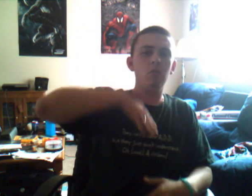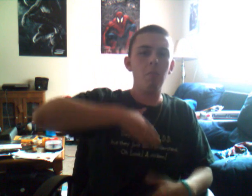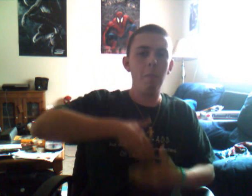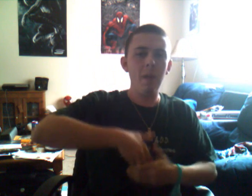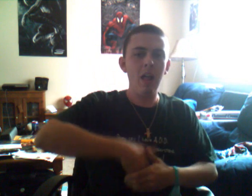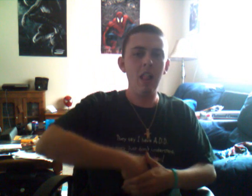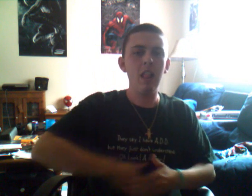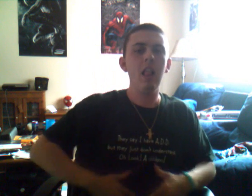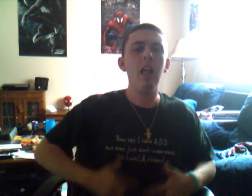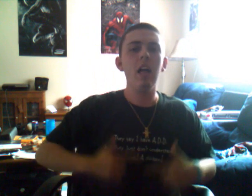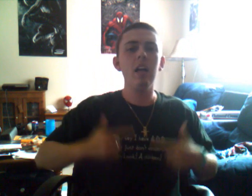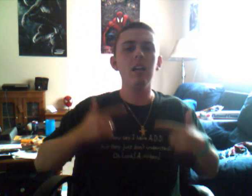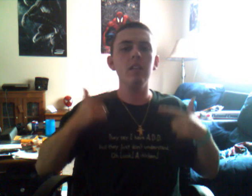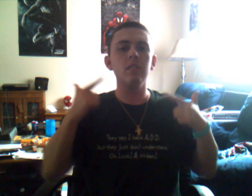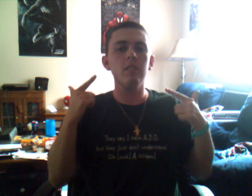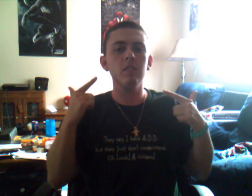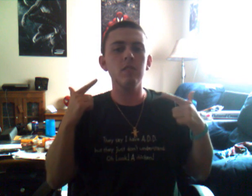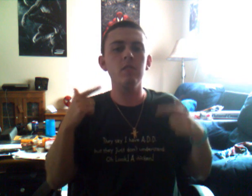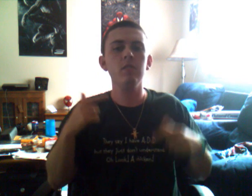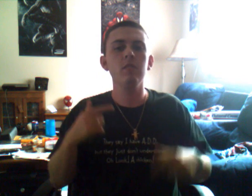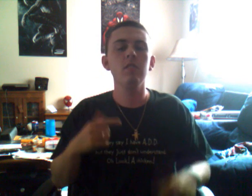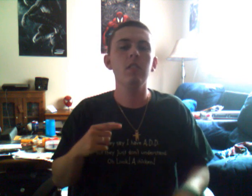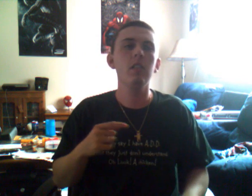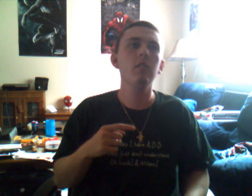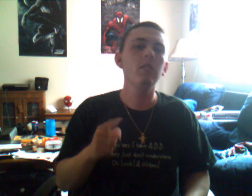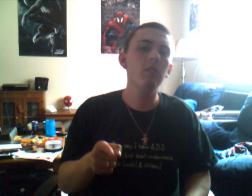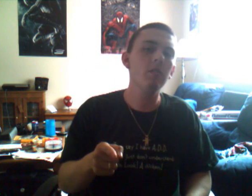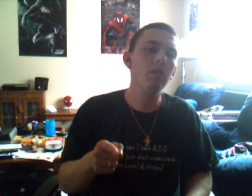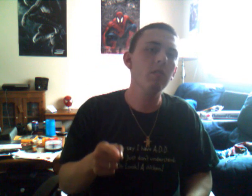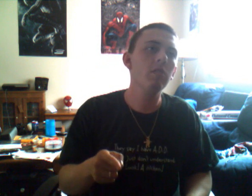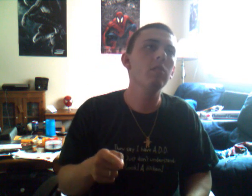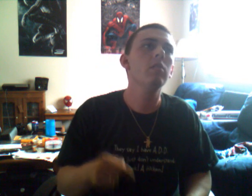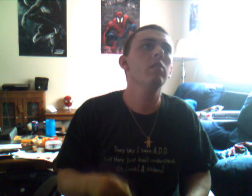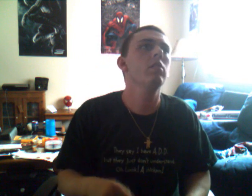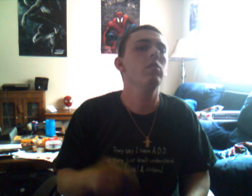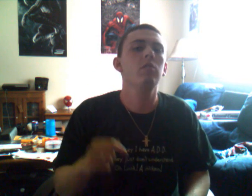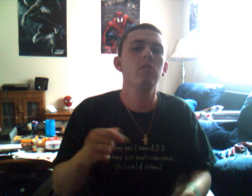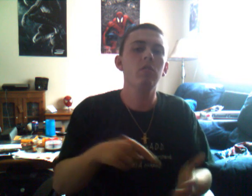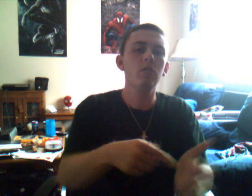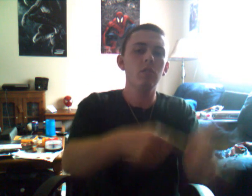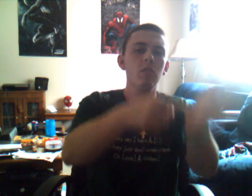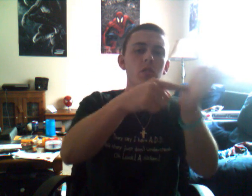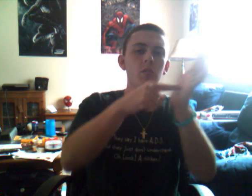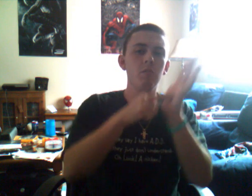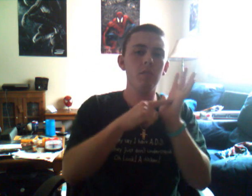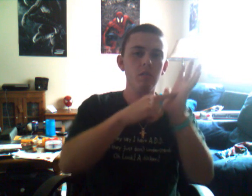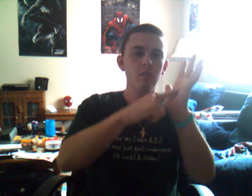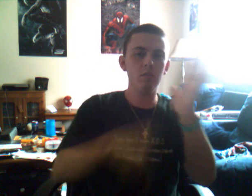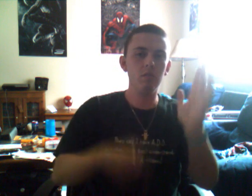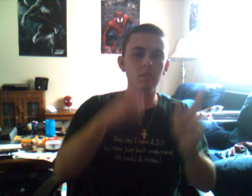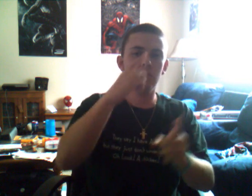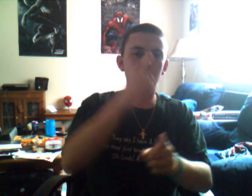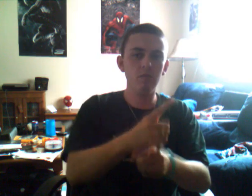my life, you showed me what's right.